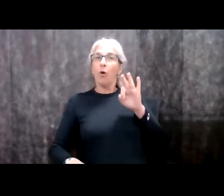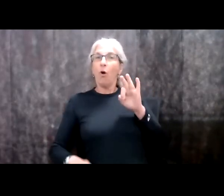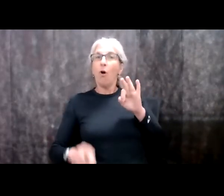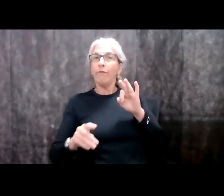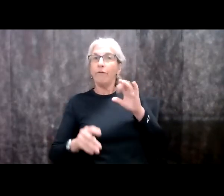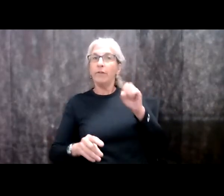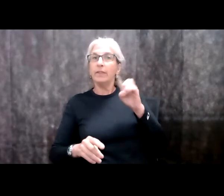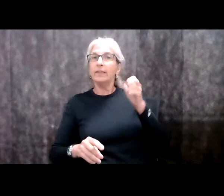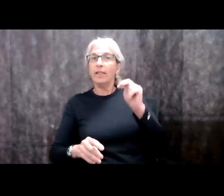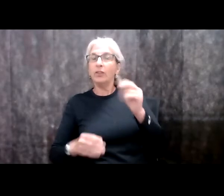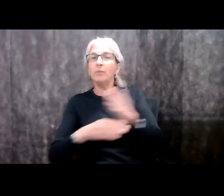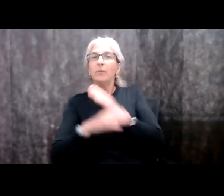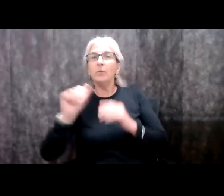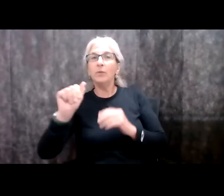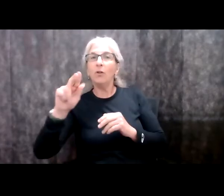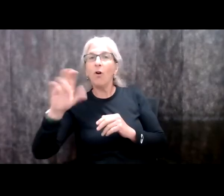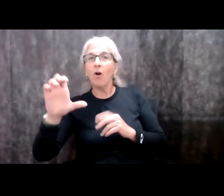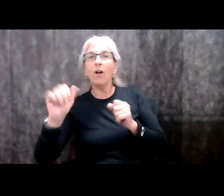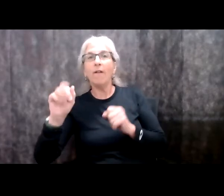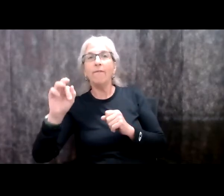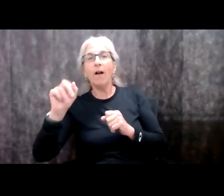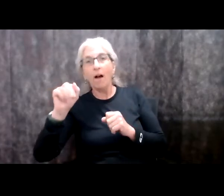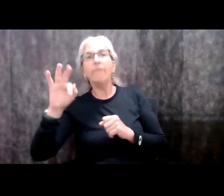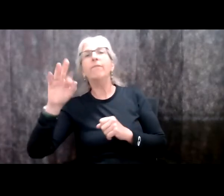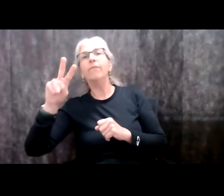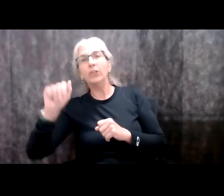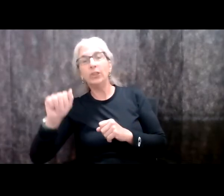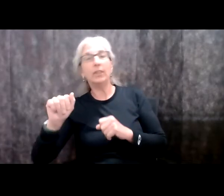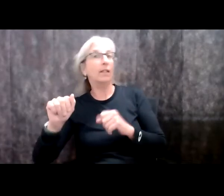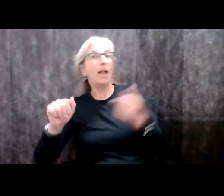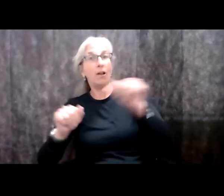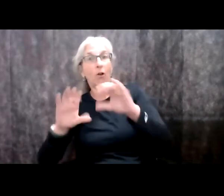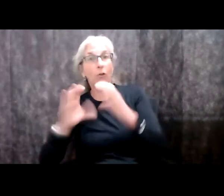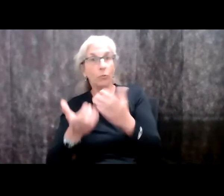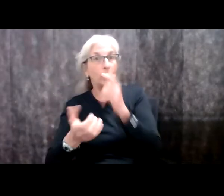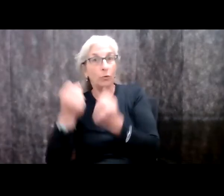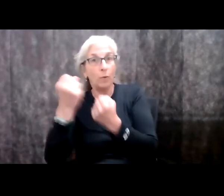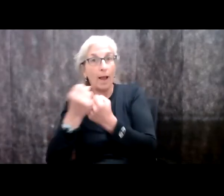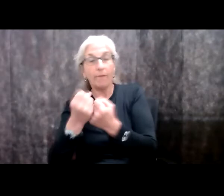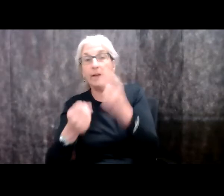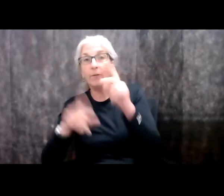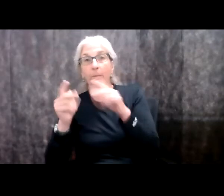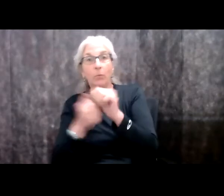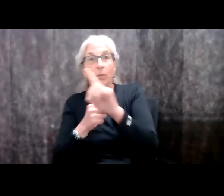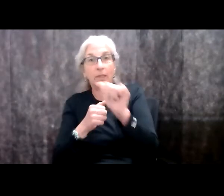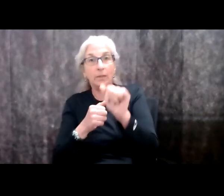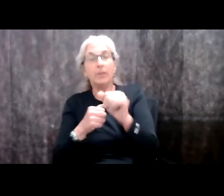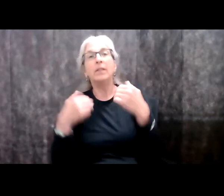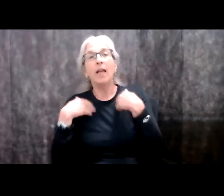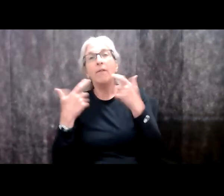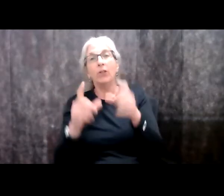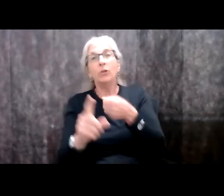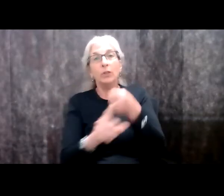ARC of Virginia and other entities that advocate for those with disabilities have tremendous impact. But I'll say